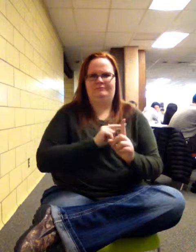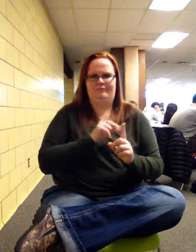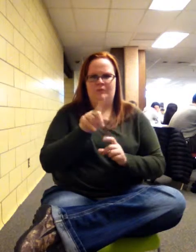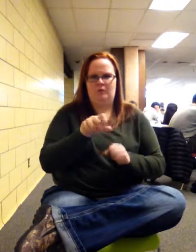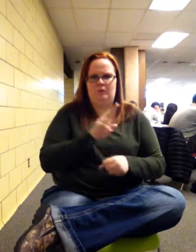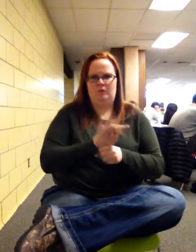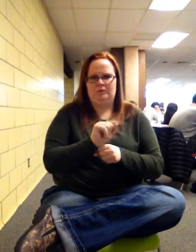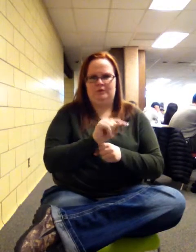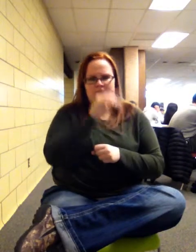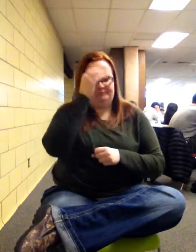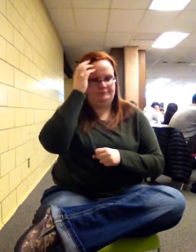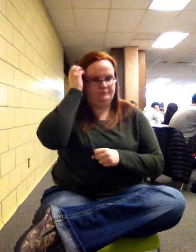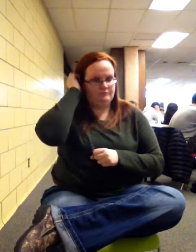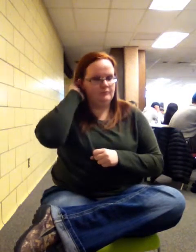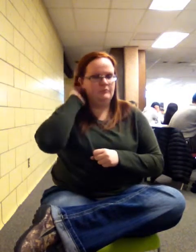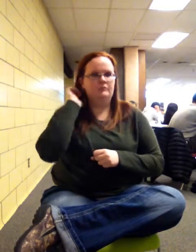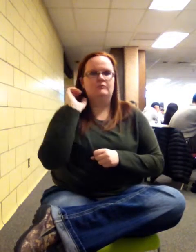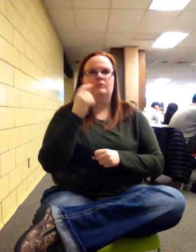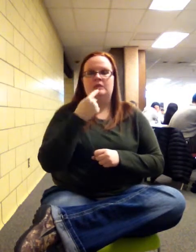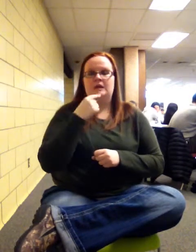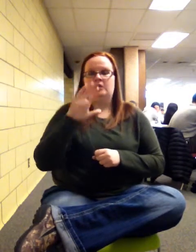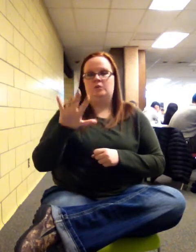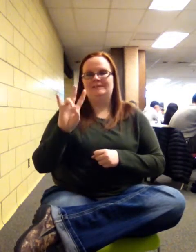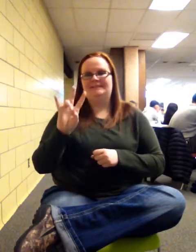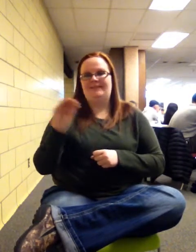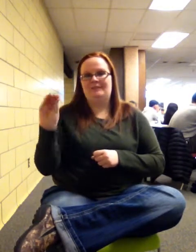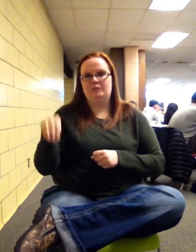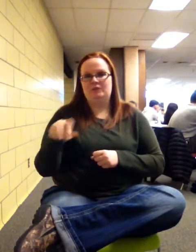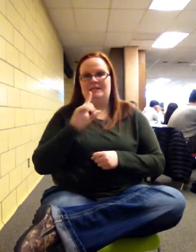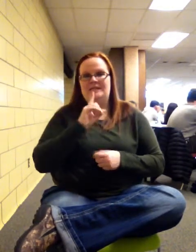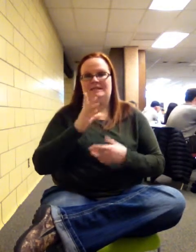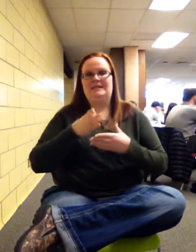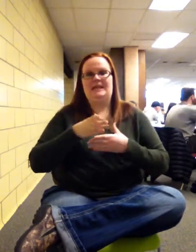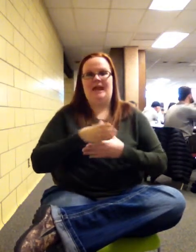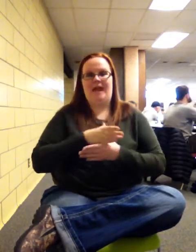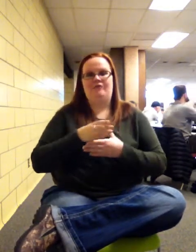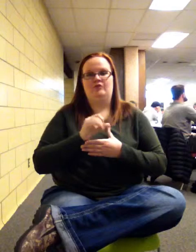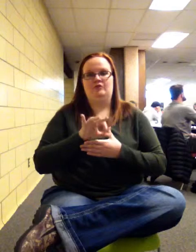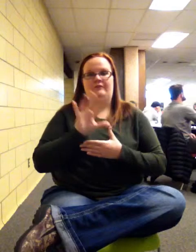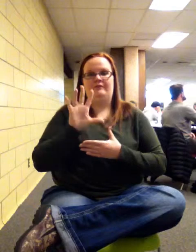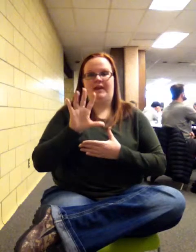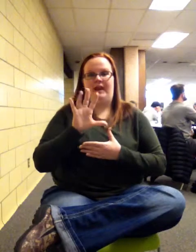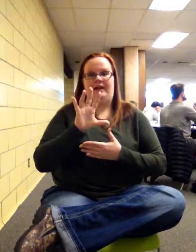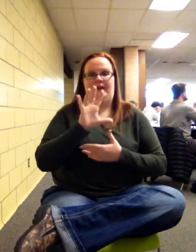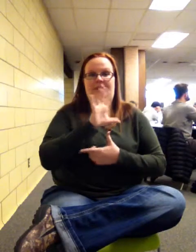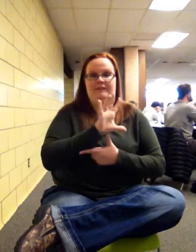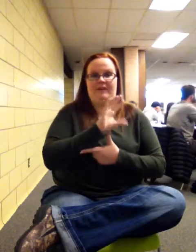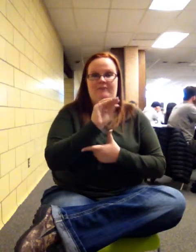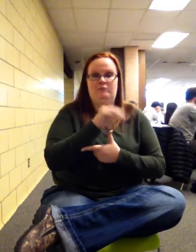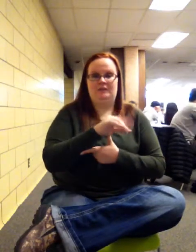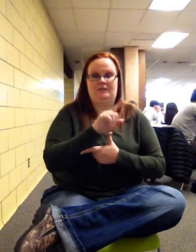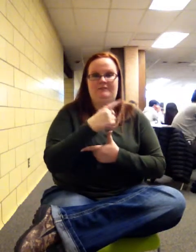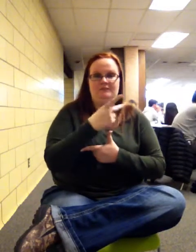that your 7% is the average of 5% the first year, plus we don't